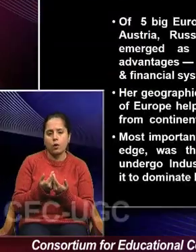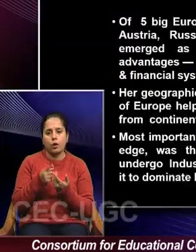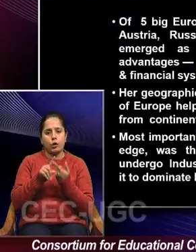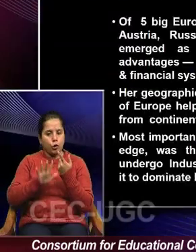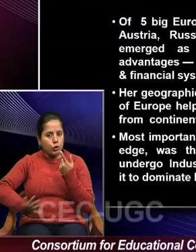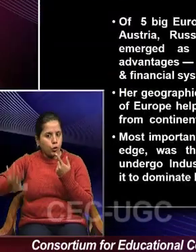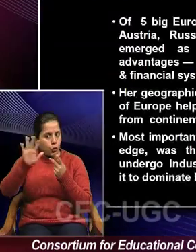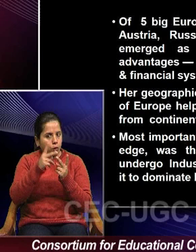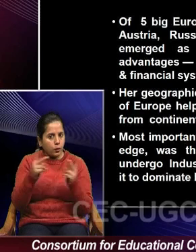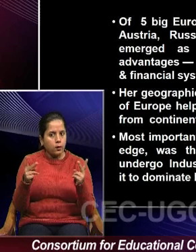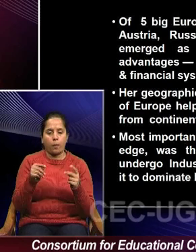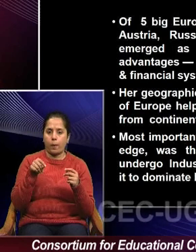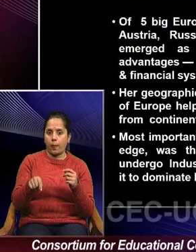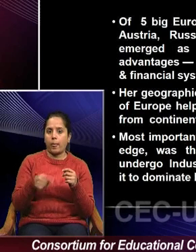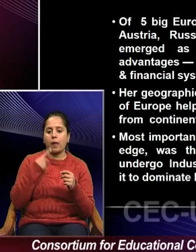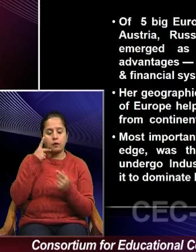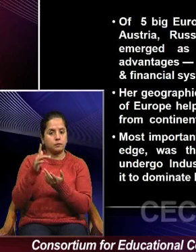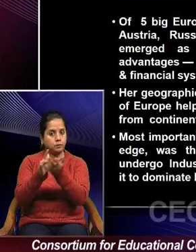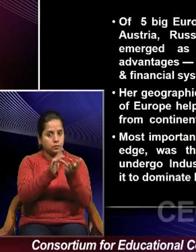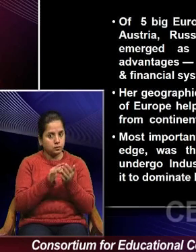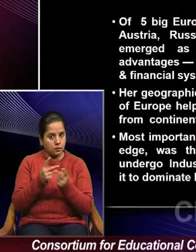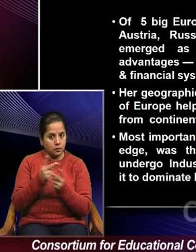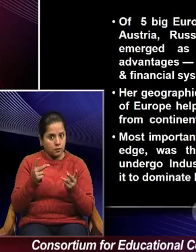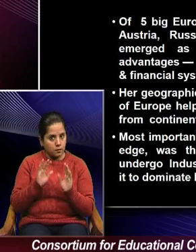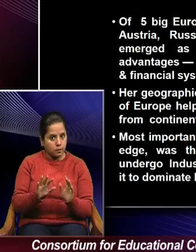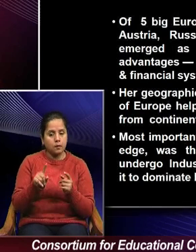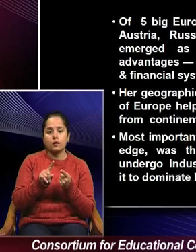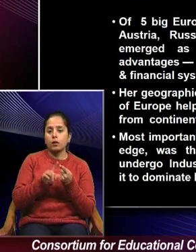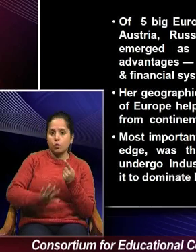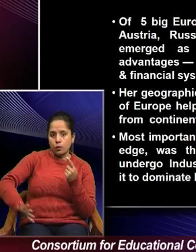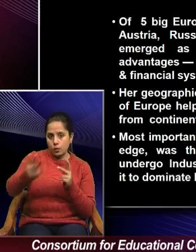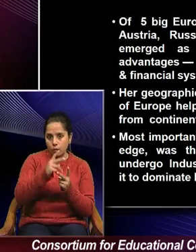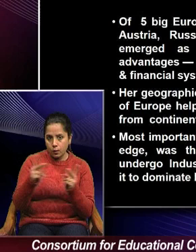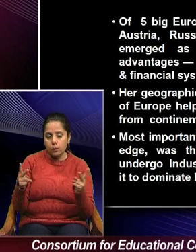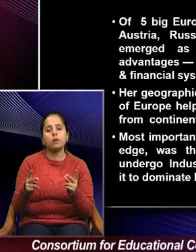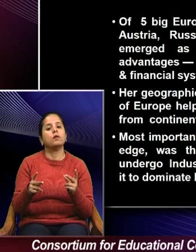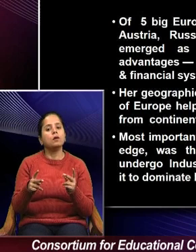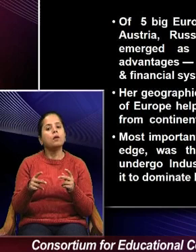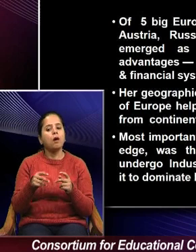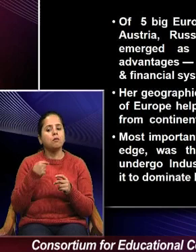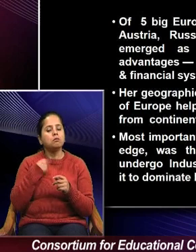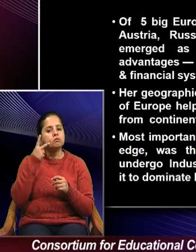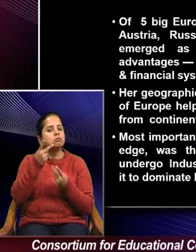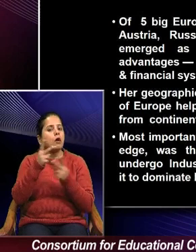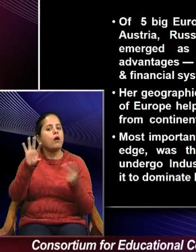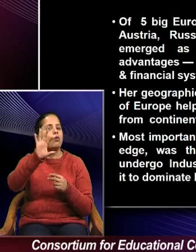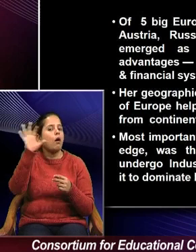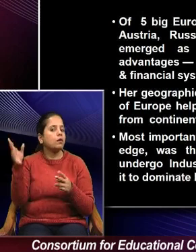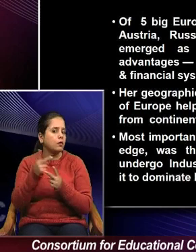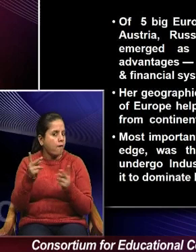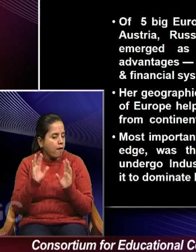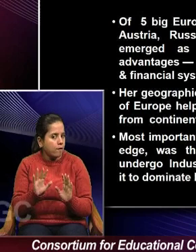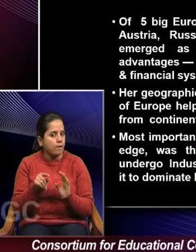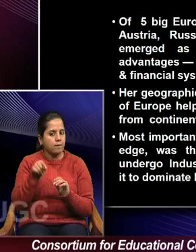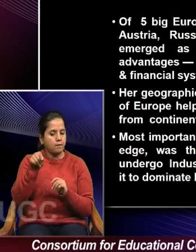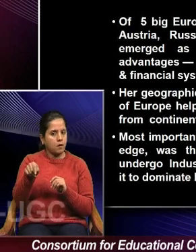Europe, when you see the location of Europe, and when we see the various countries